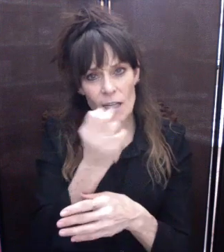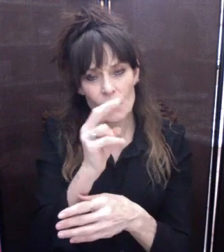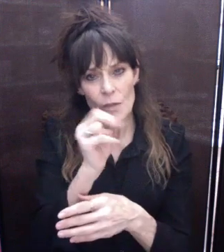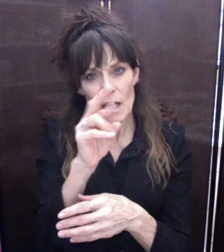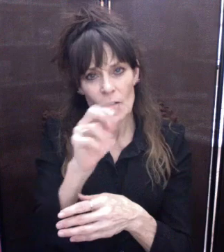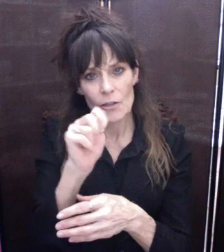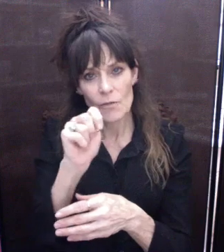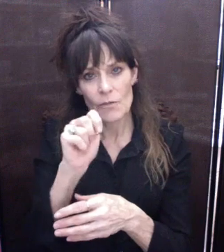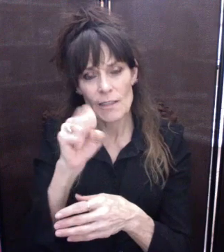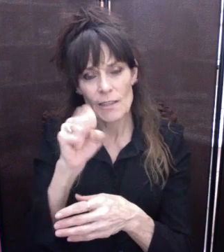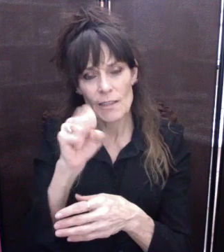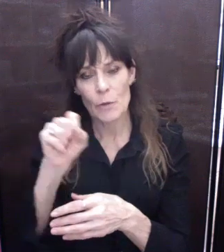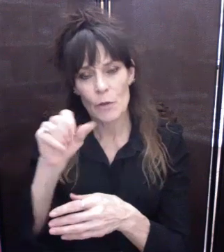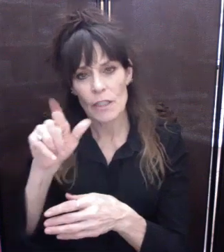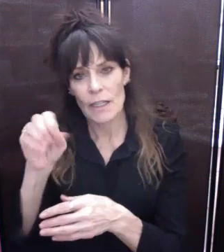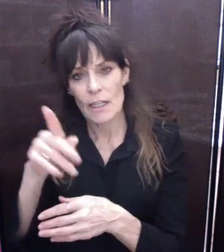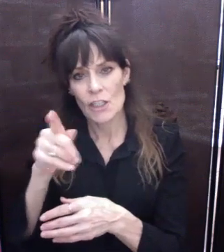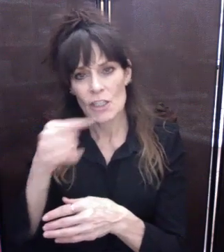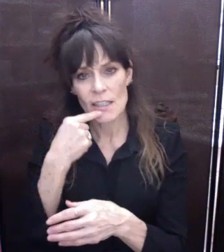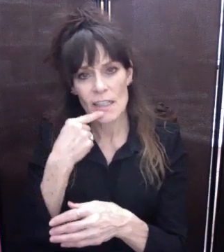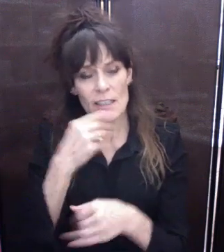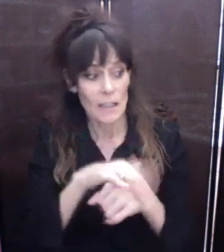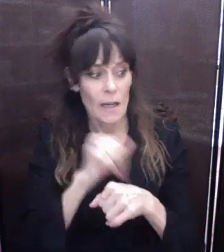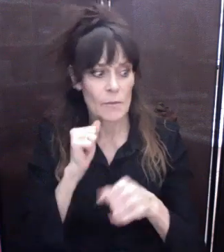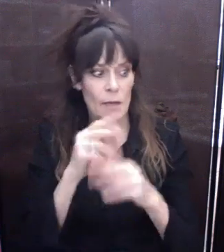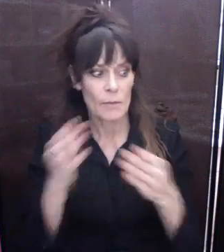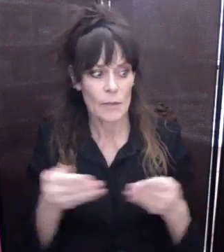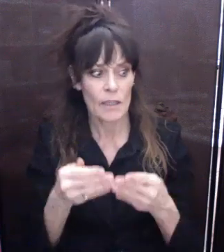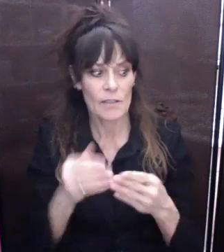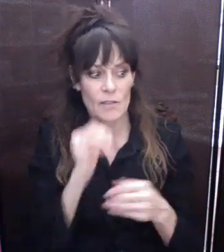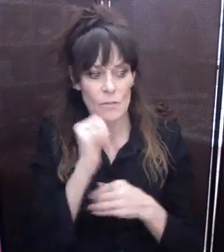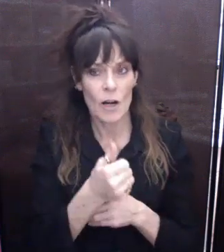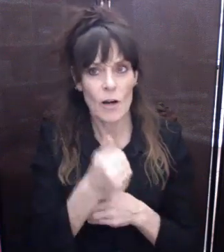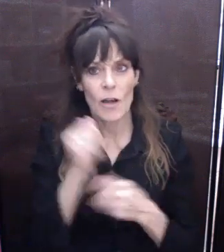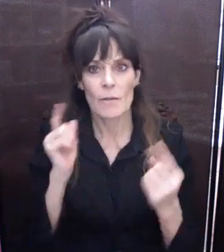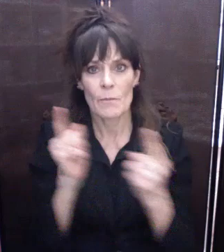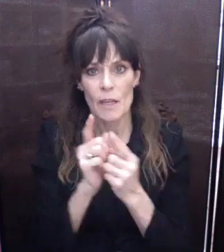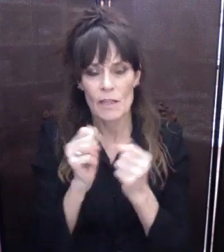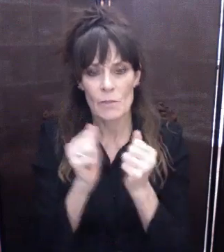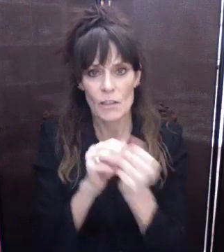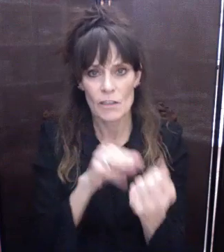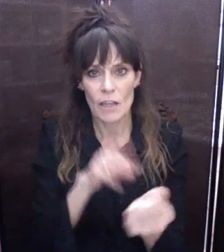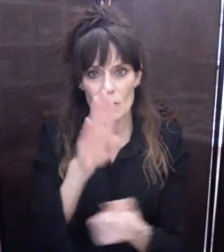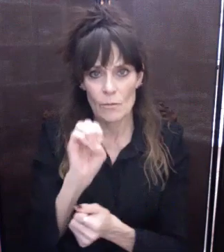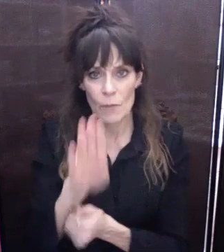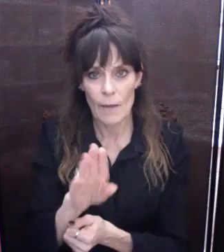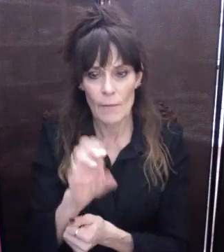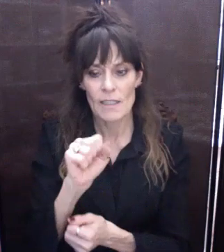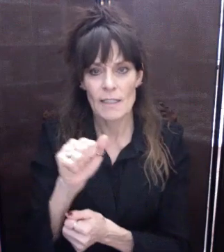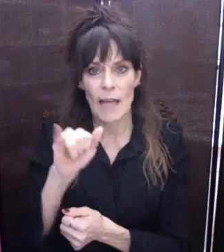she says, I've got one for you. Come on over to my place tomorrow. And Bill meets up with Dr. Bob at the Seiberling mansion. And again,